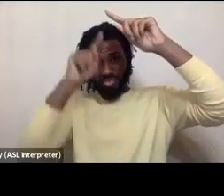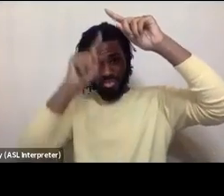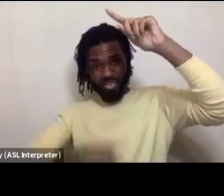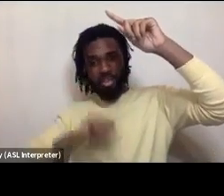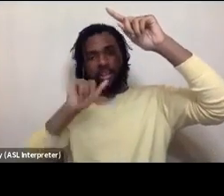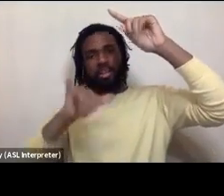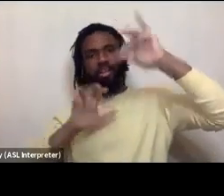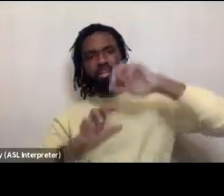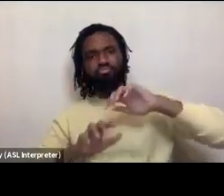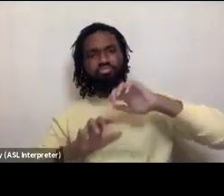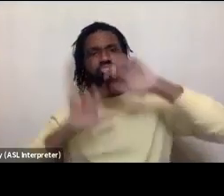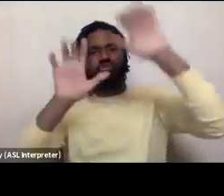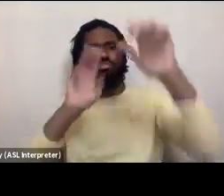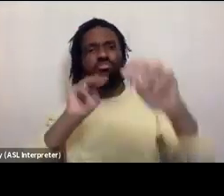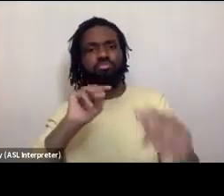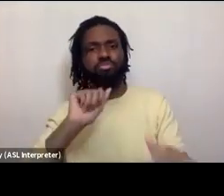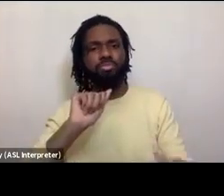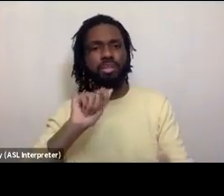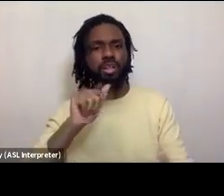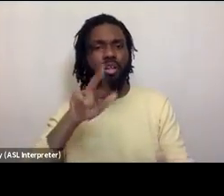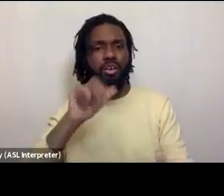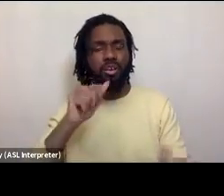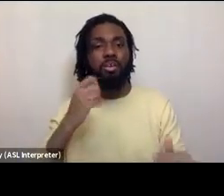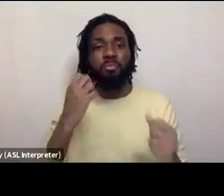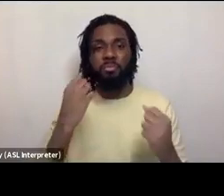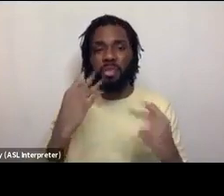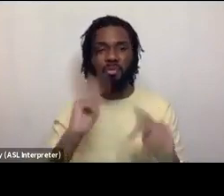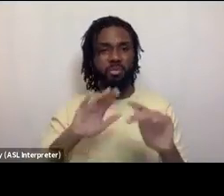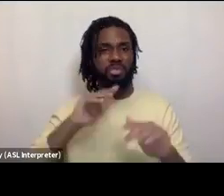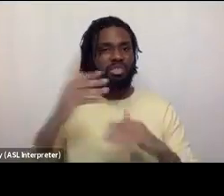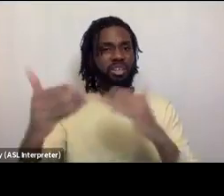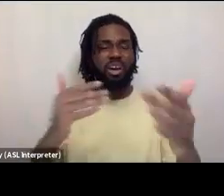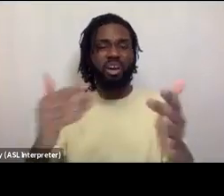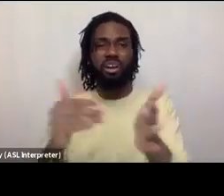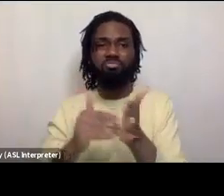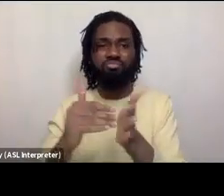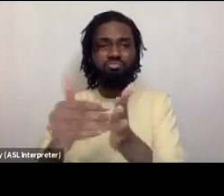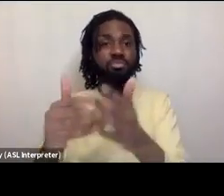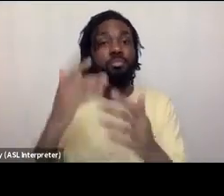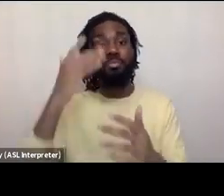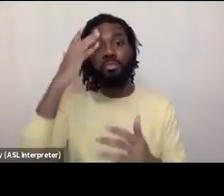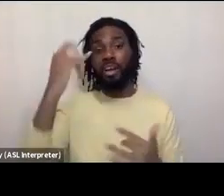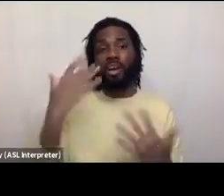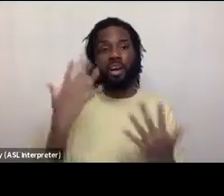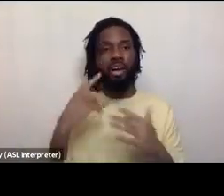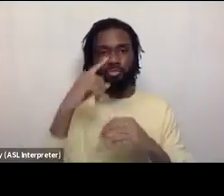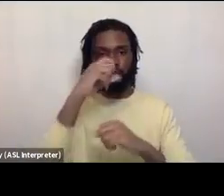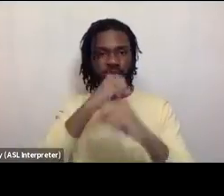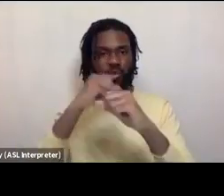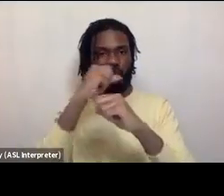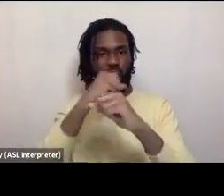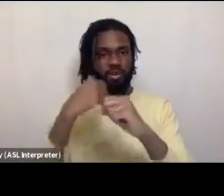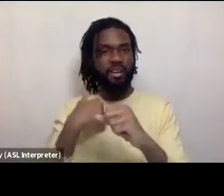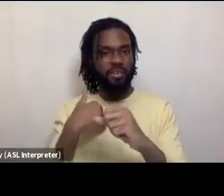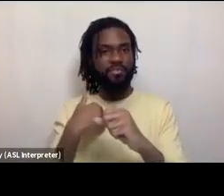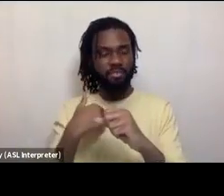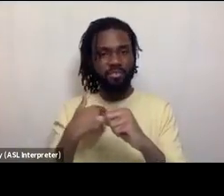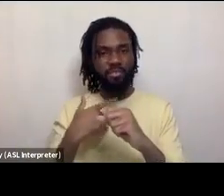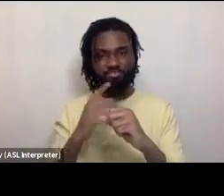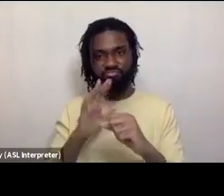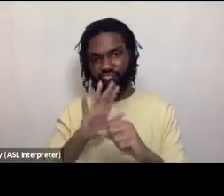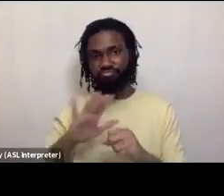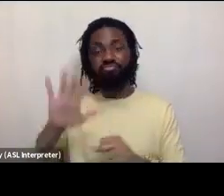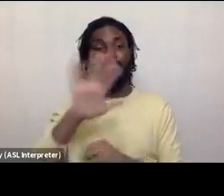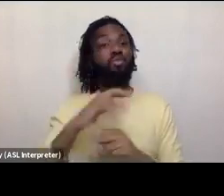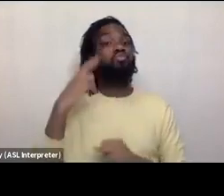swamps. So people were dying of malaria left and right because there was mosquitoes there. And the reason for